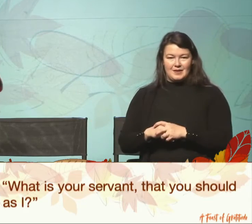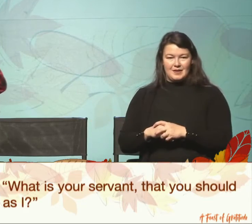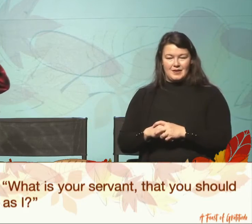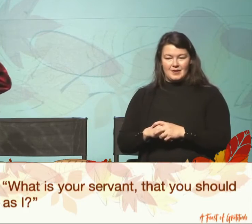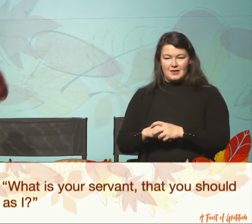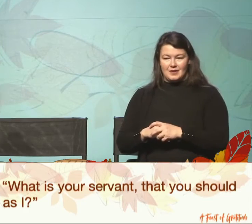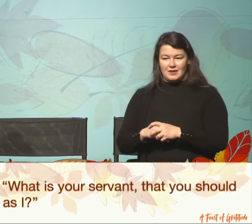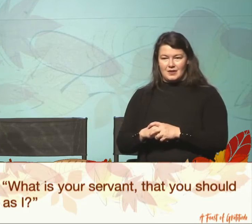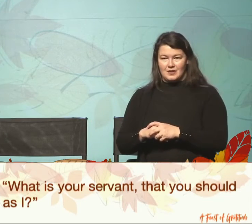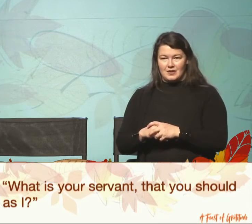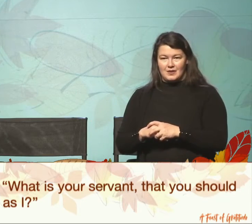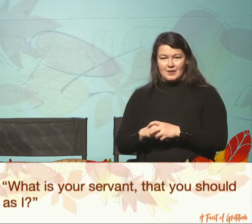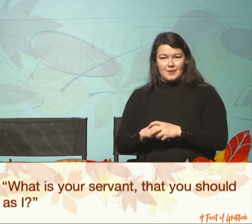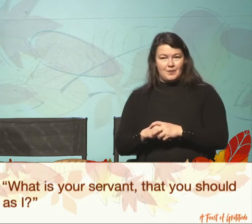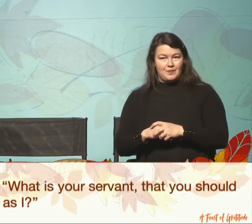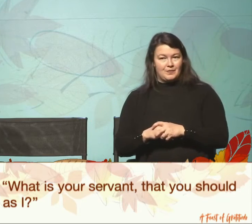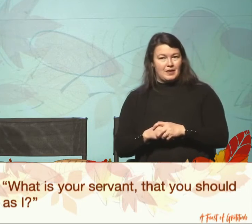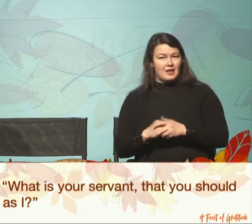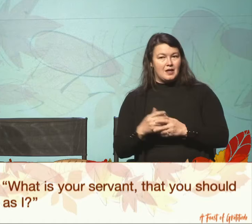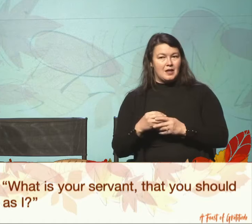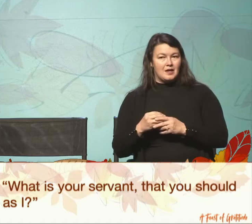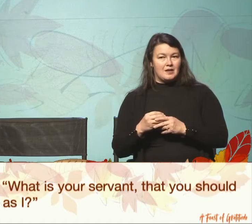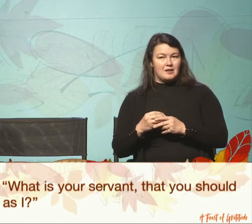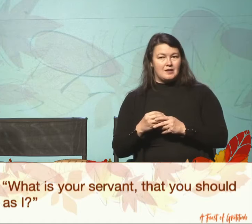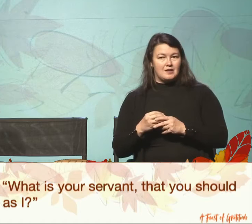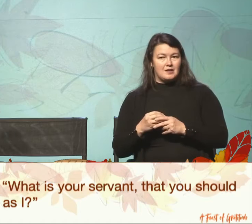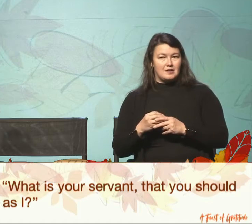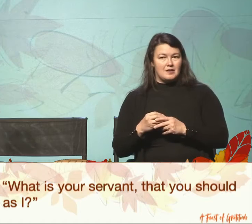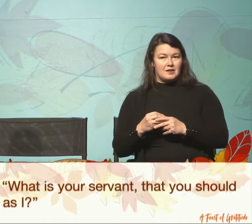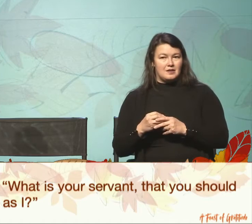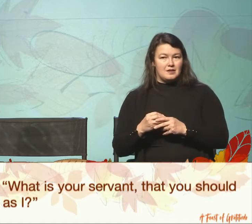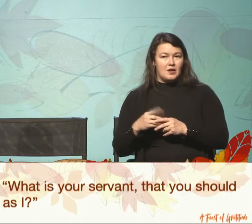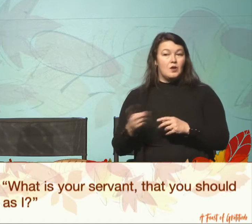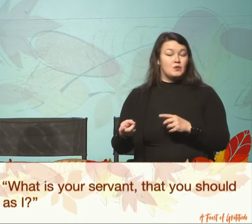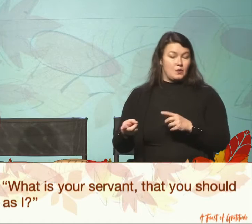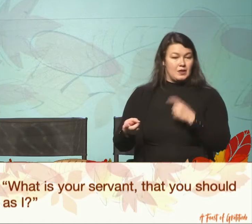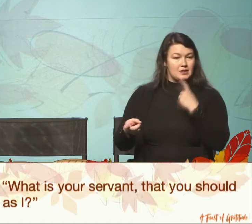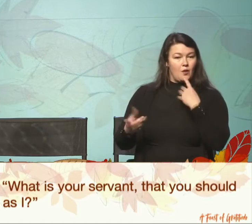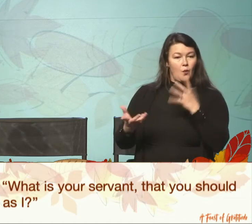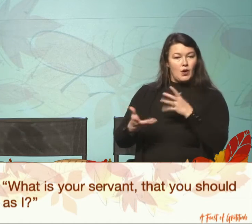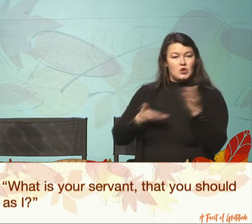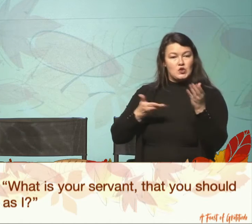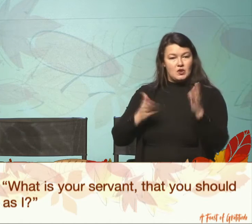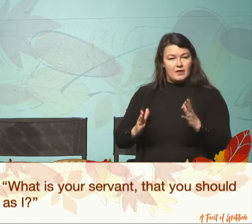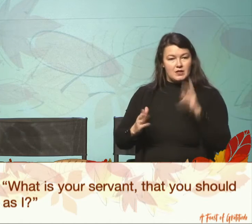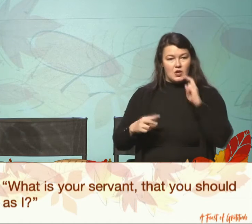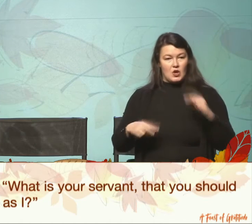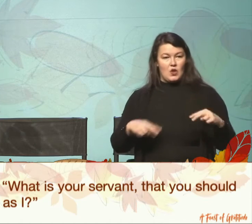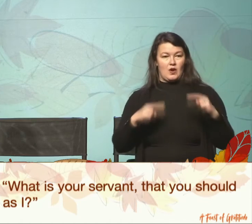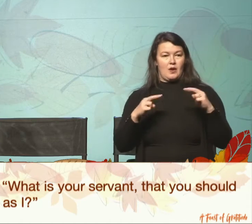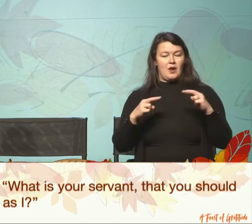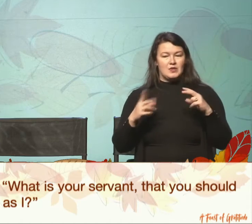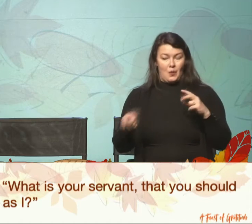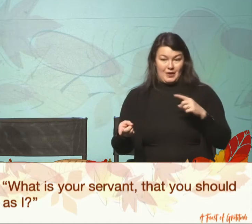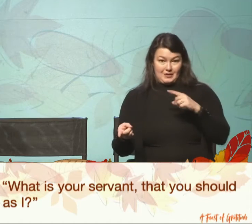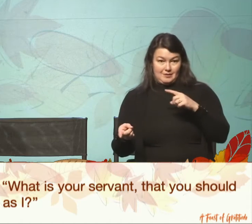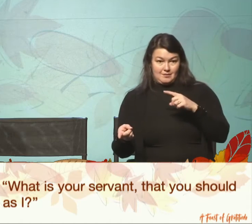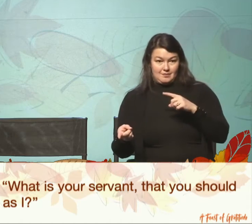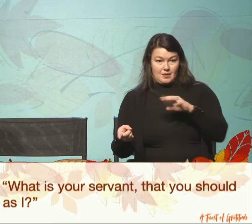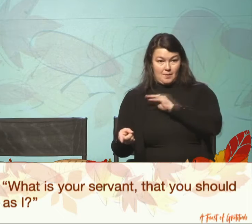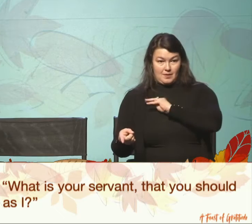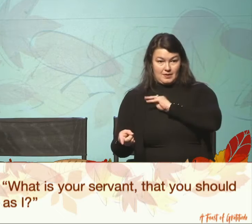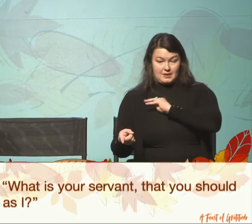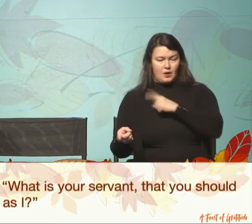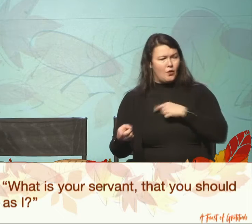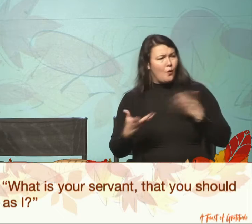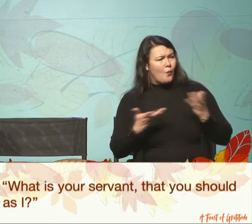says, what is your servant? What is your servant that you should look upon a dead dog such as I? And this gives us a real glimpse